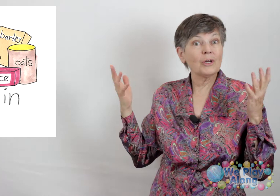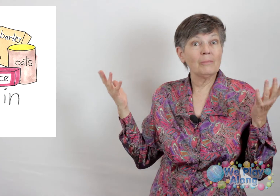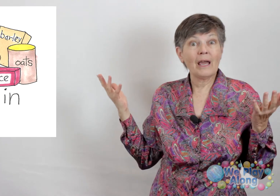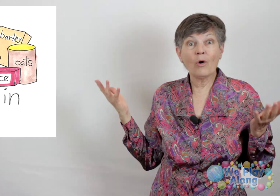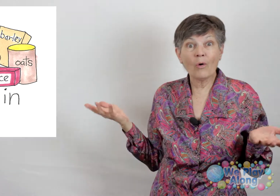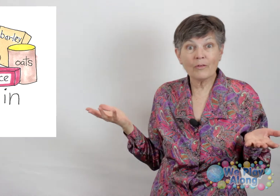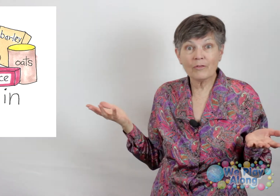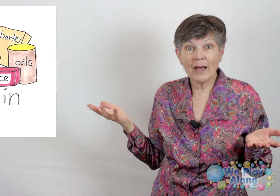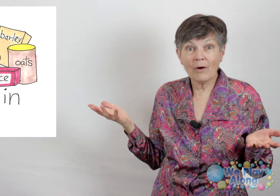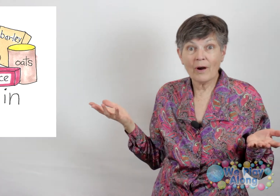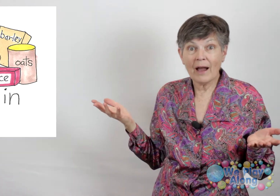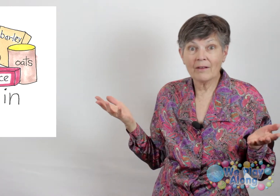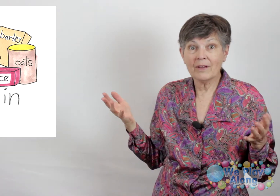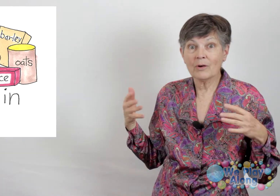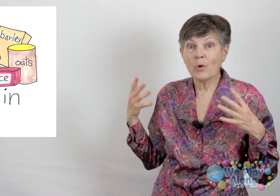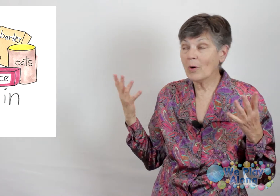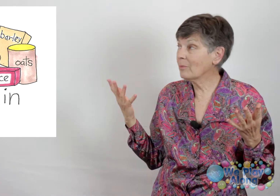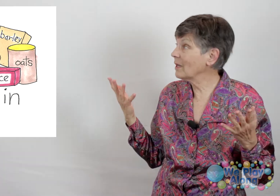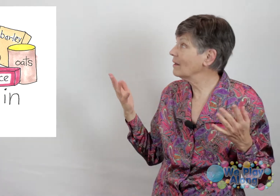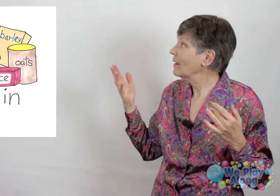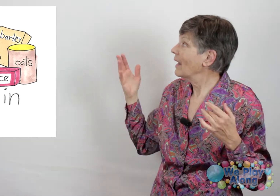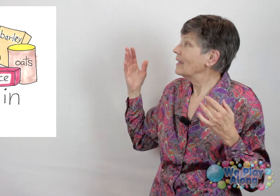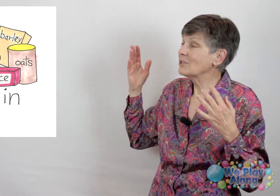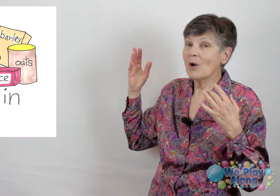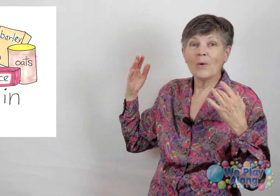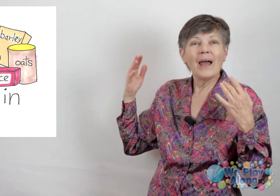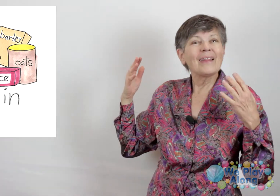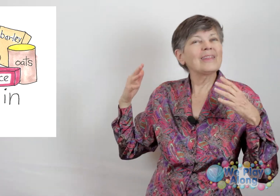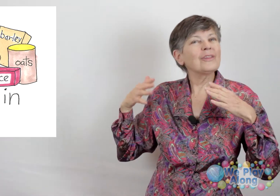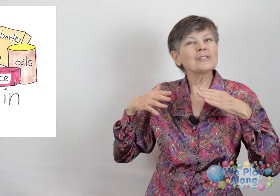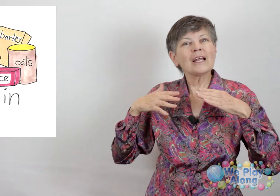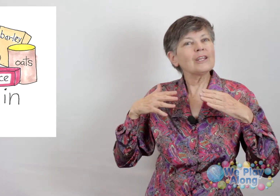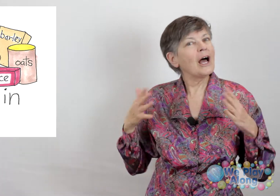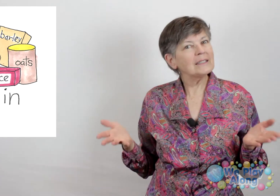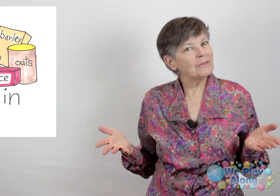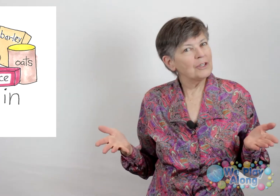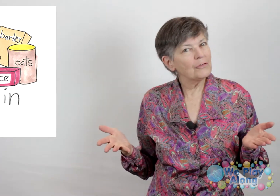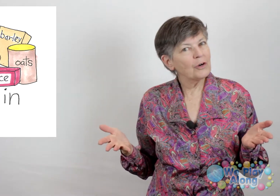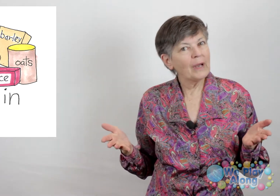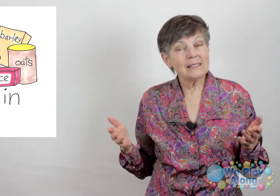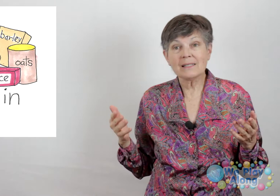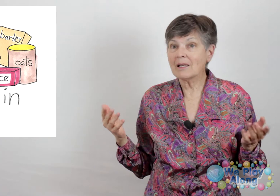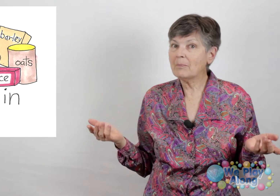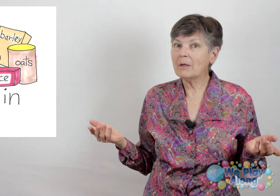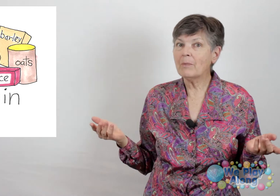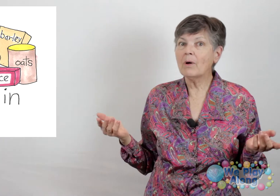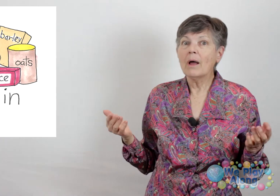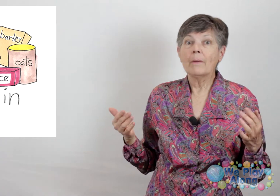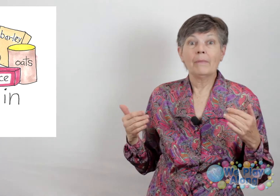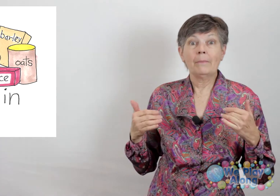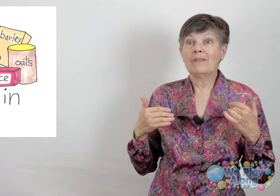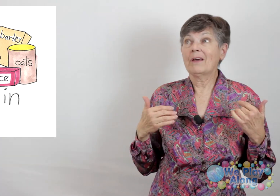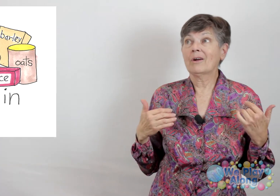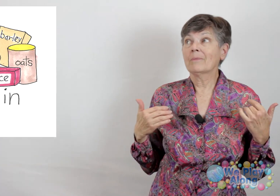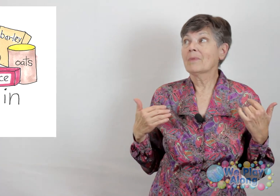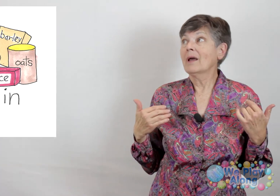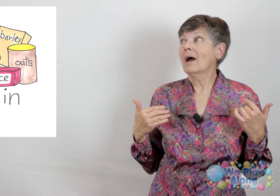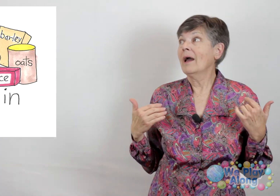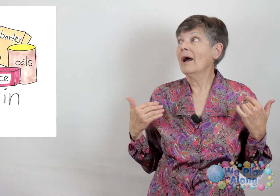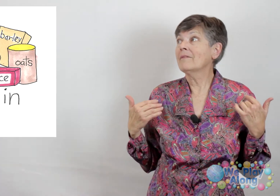can make corn flour out of it or cornmeal. So there's lots of different grains, and some people maybe that